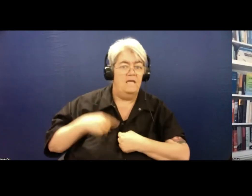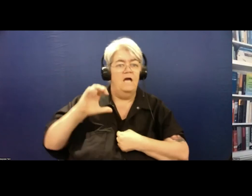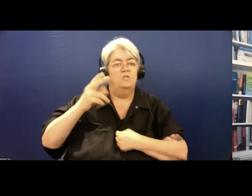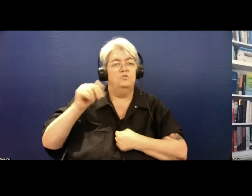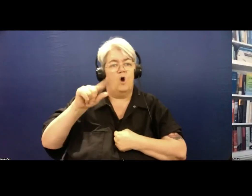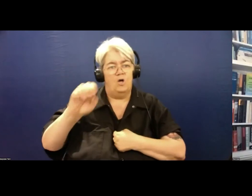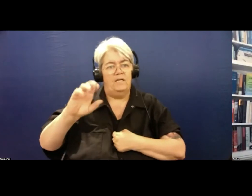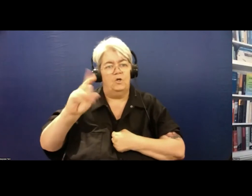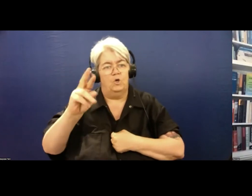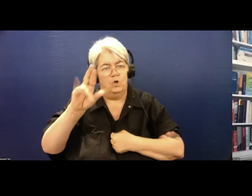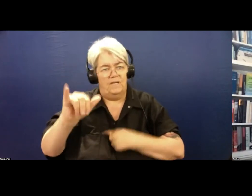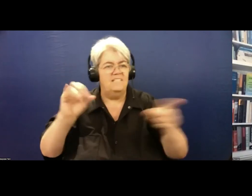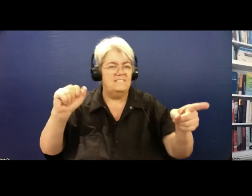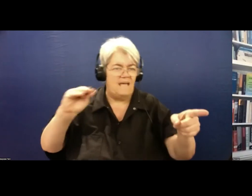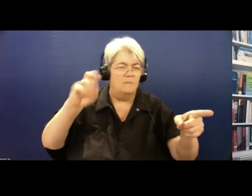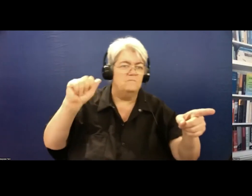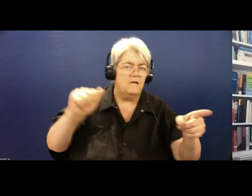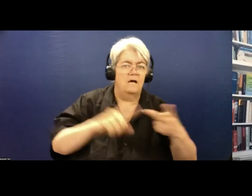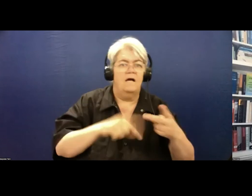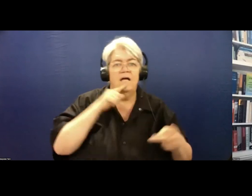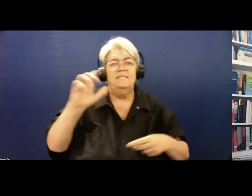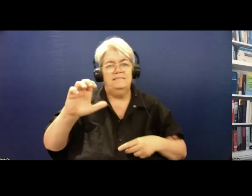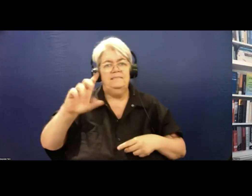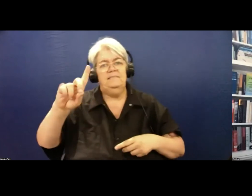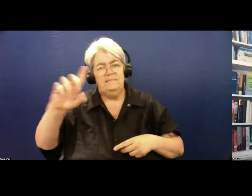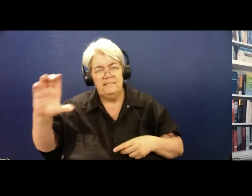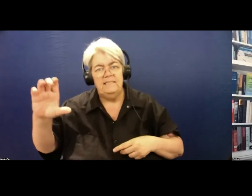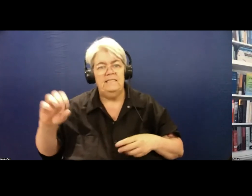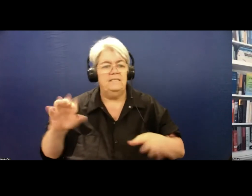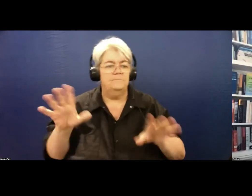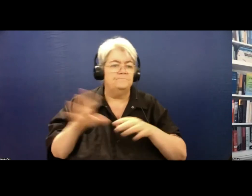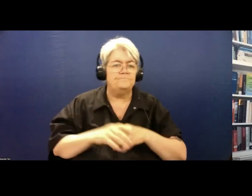and head of the CDC at the time, and then the